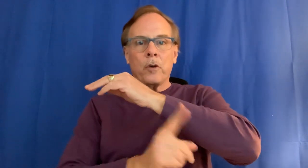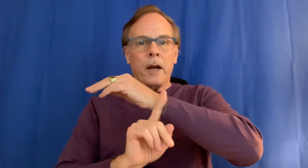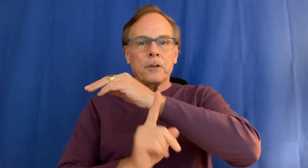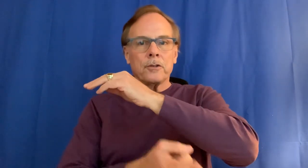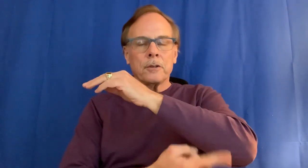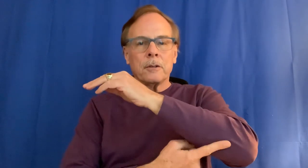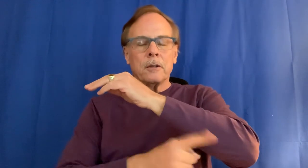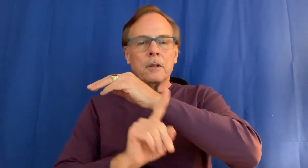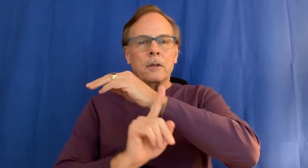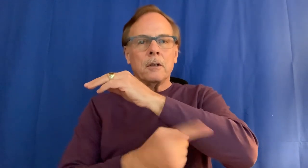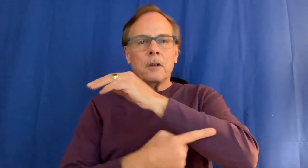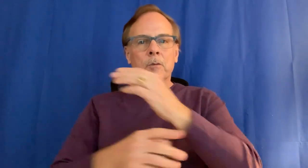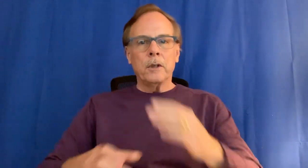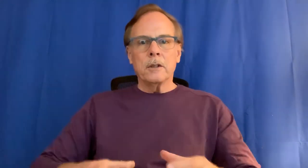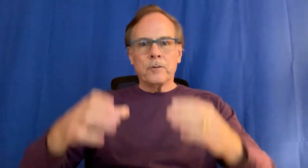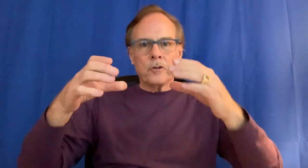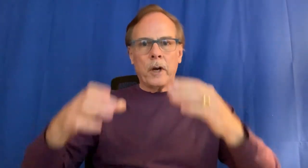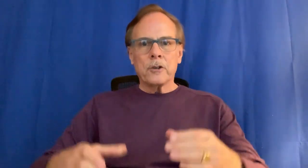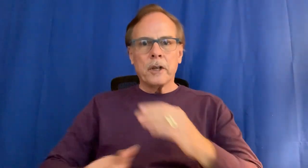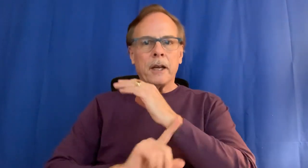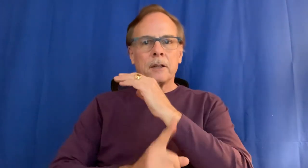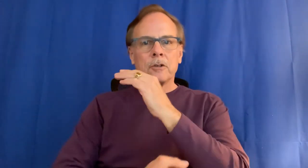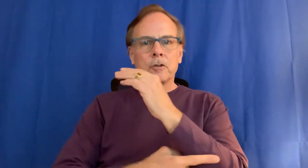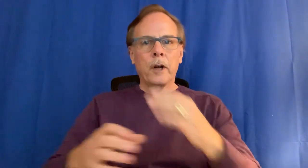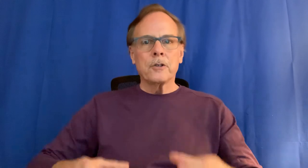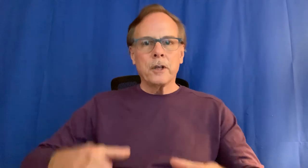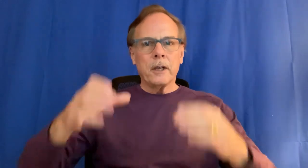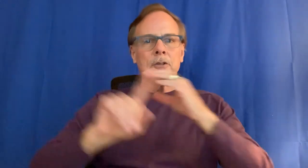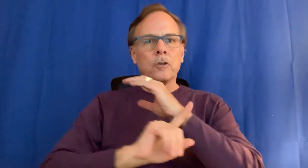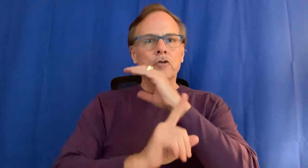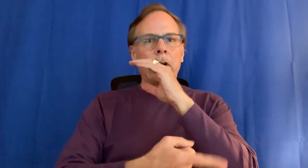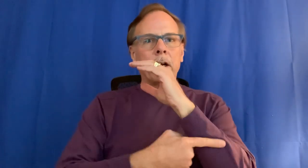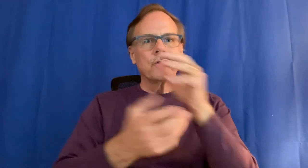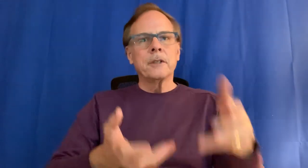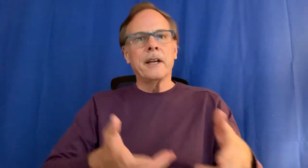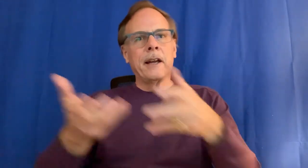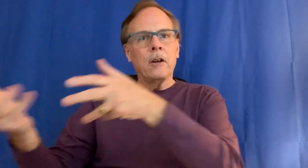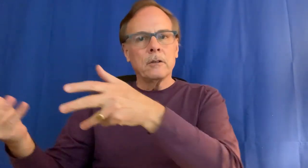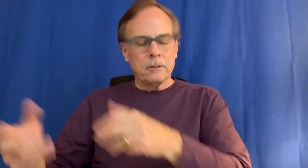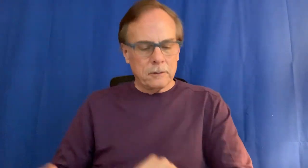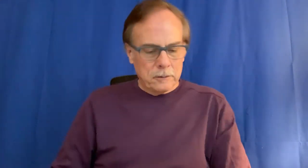trash? We did this for trash can, so trash can, so trash, take out.